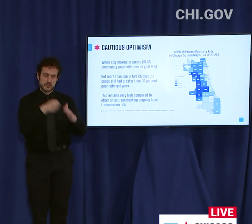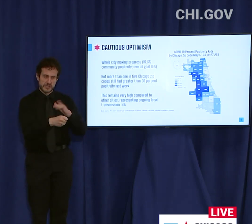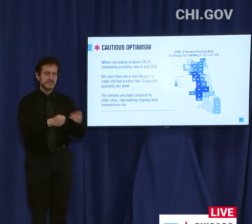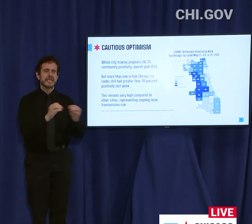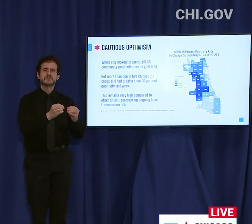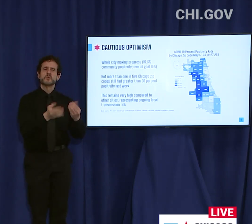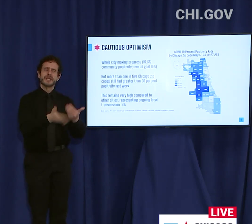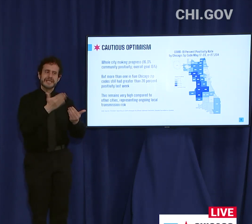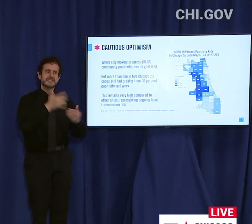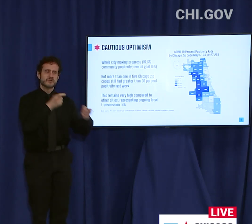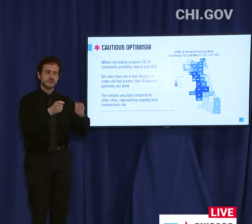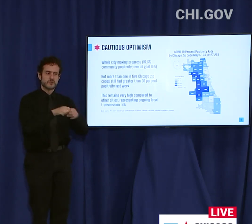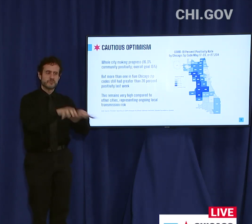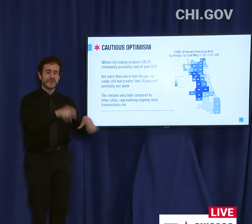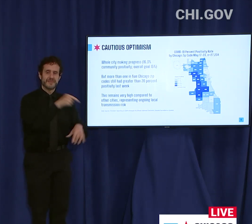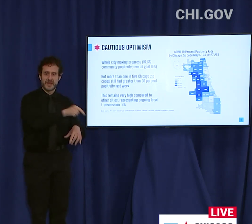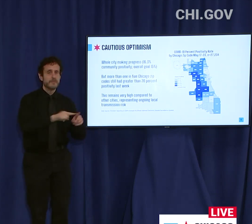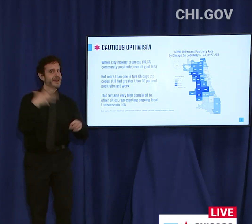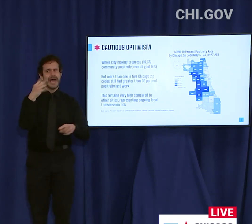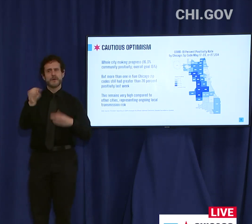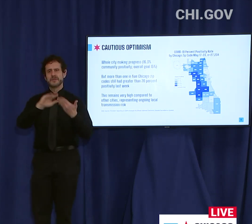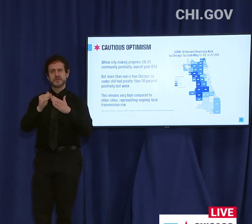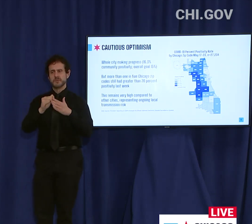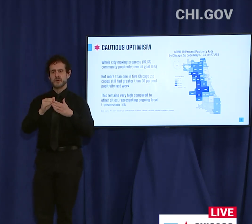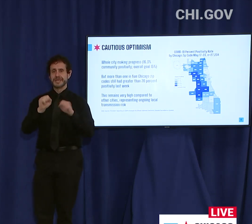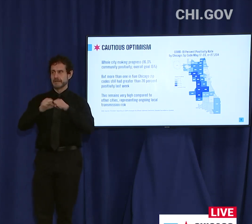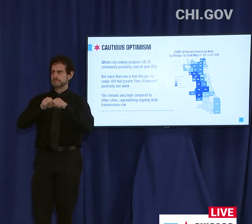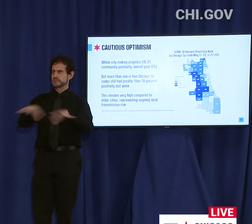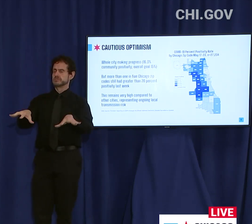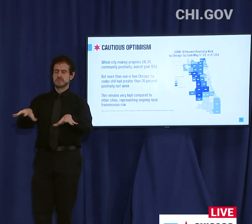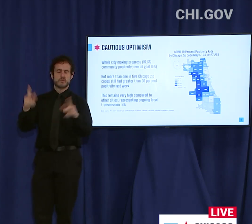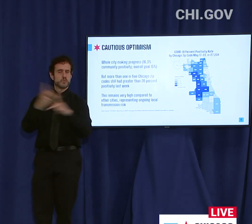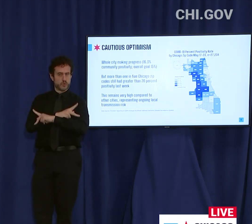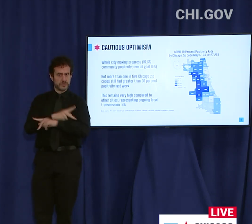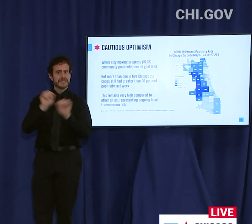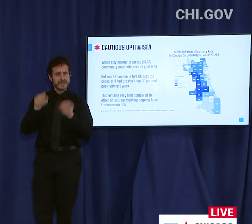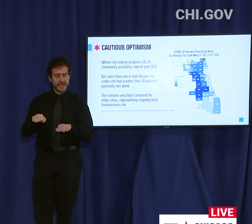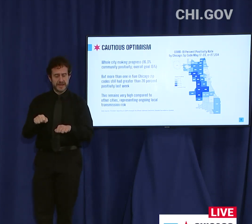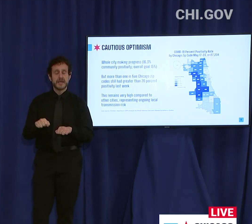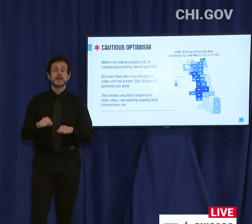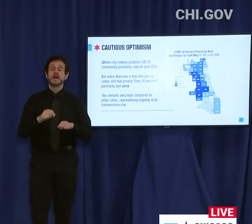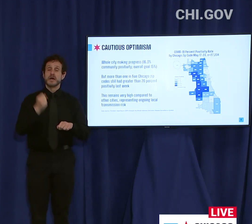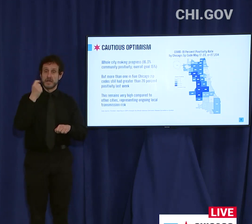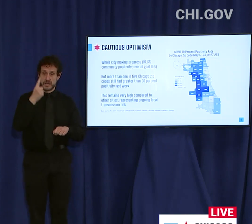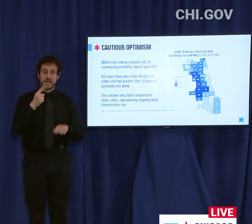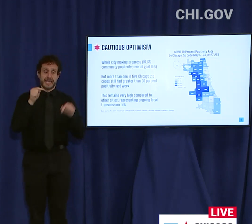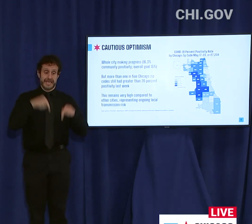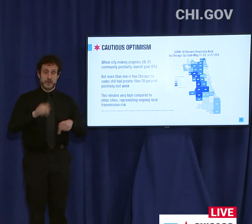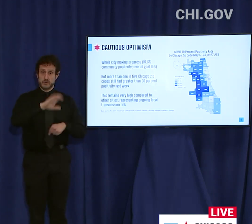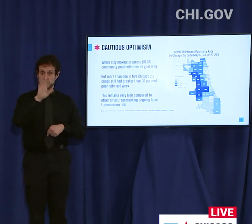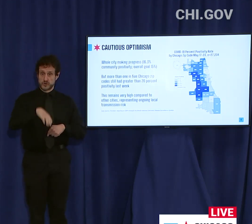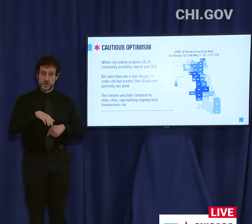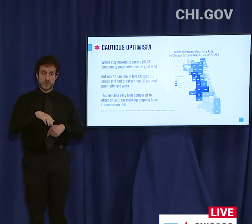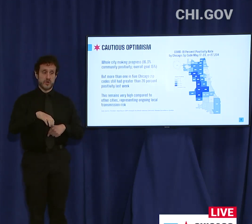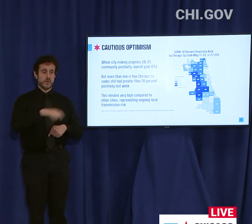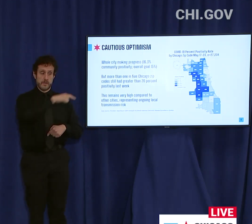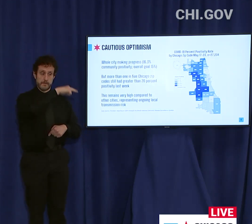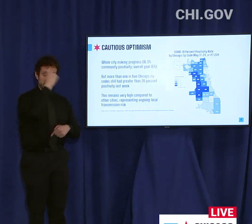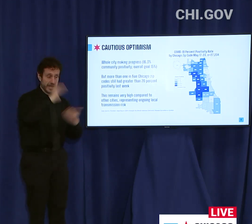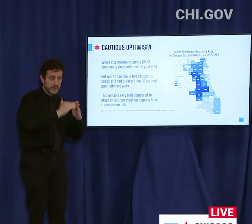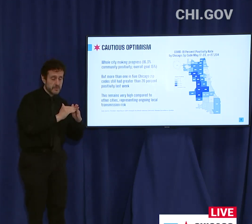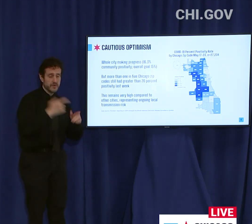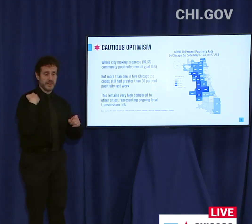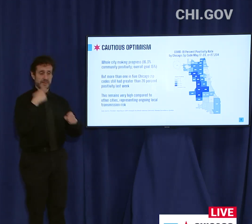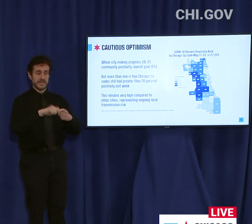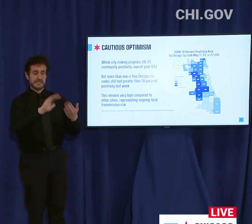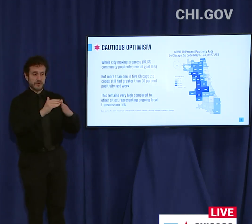how this disease has disproportionately impacted communities of color here in Chicago. And I look at this map and know